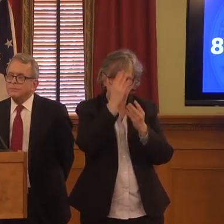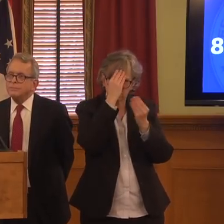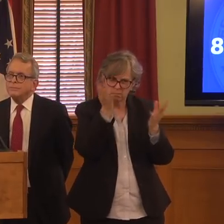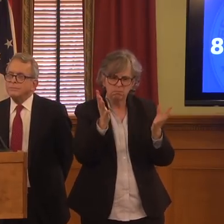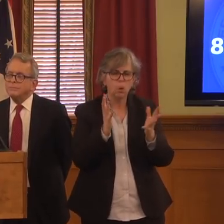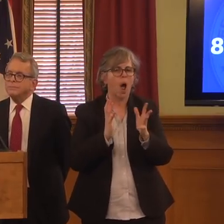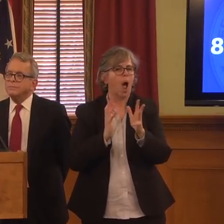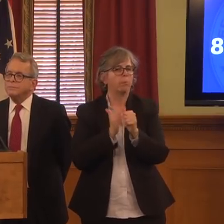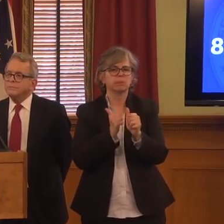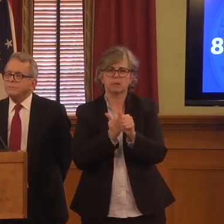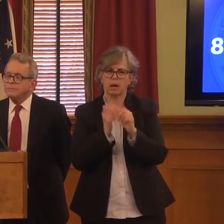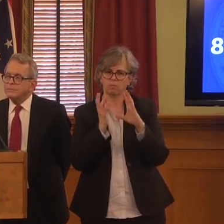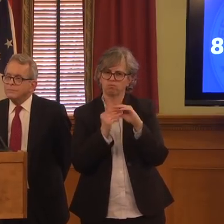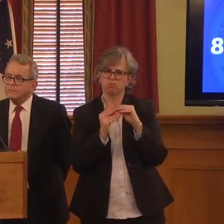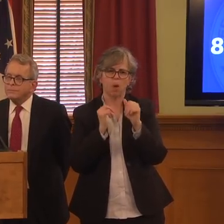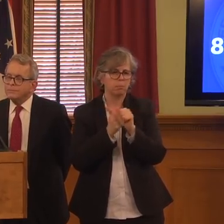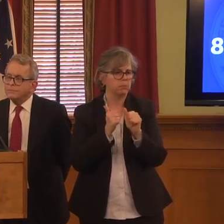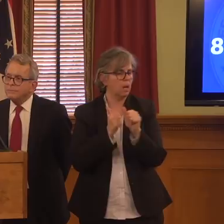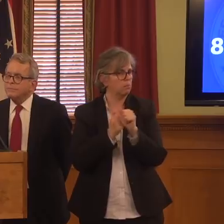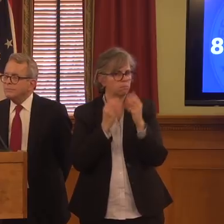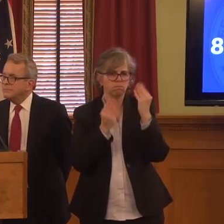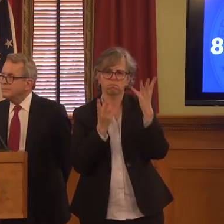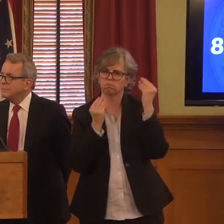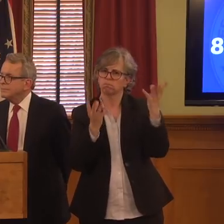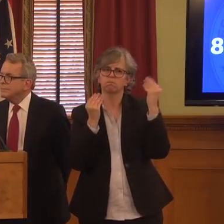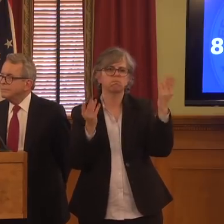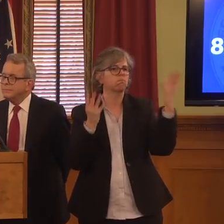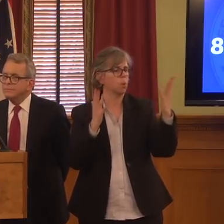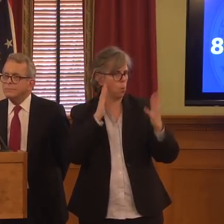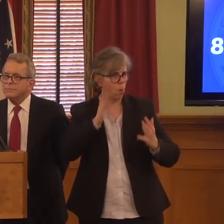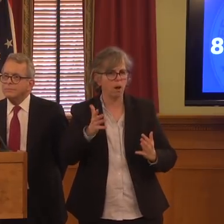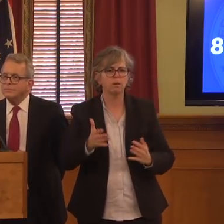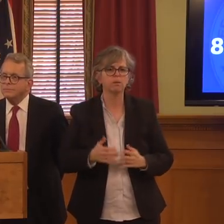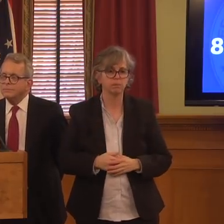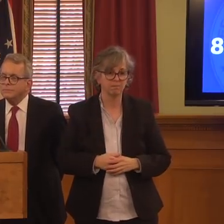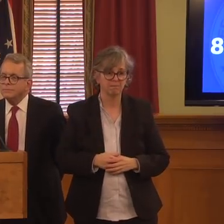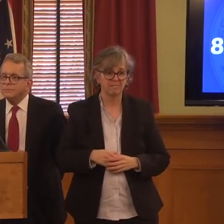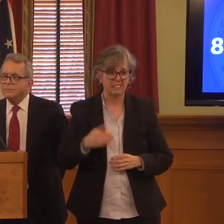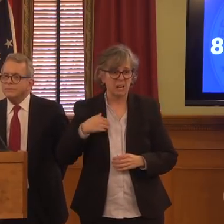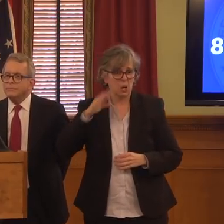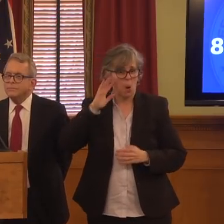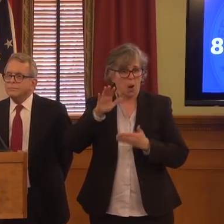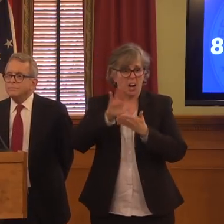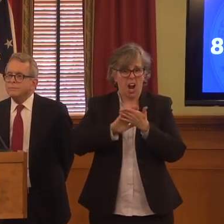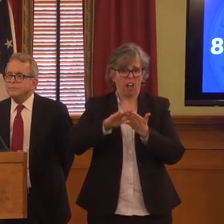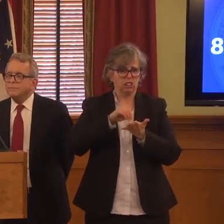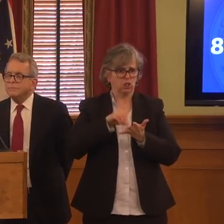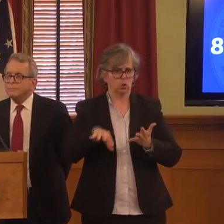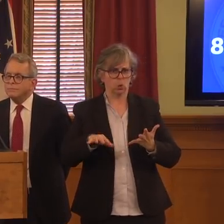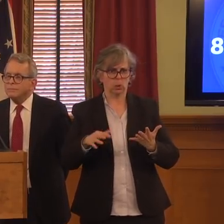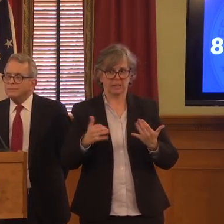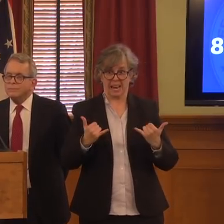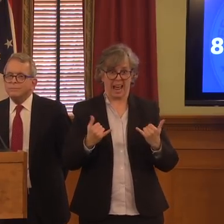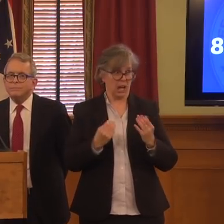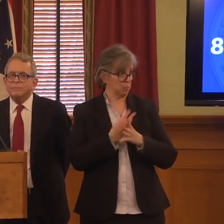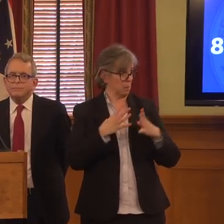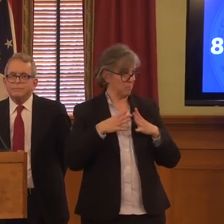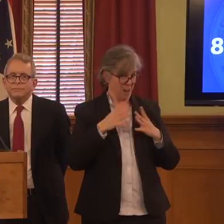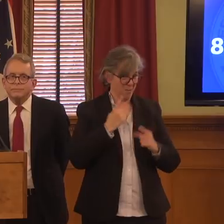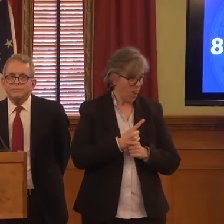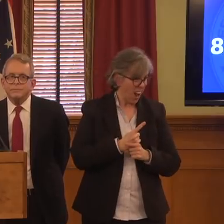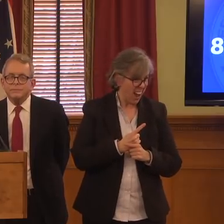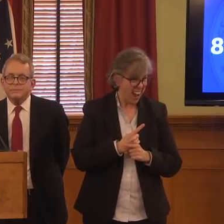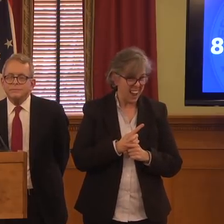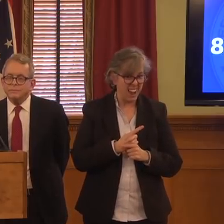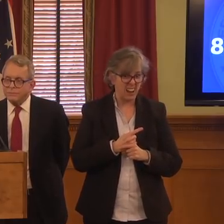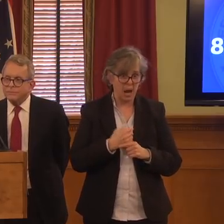young, healthy poll workers, another great way. I know college students are out right now. I know you care about voting. Not only do I